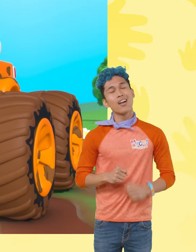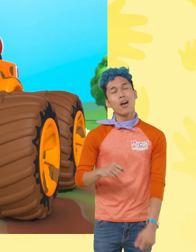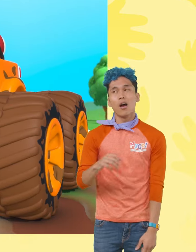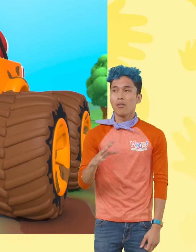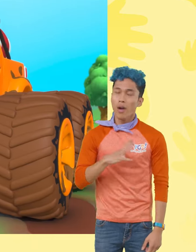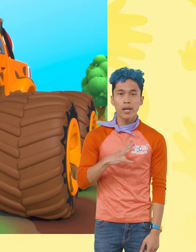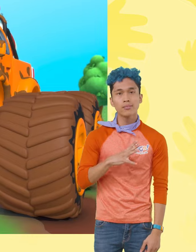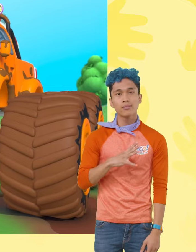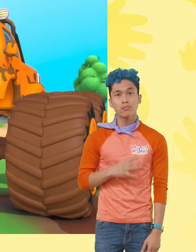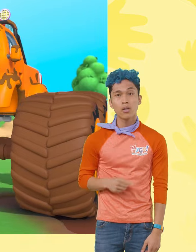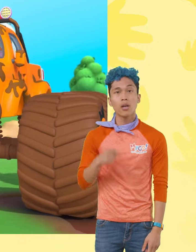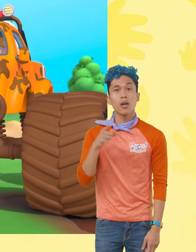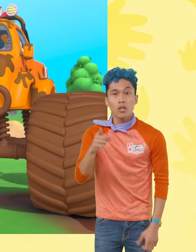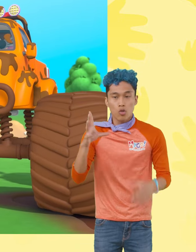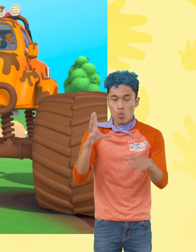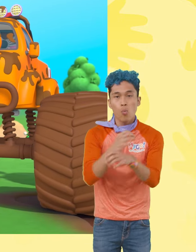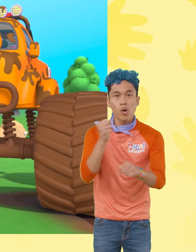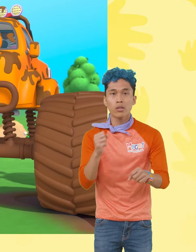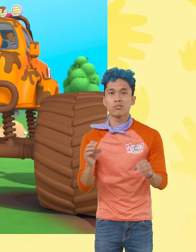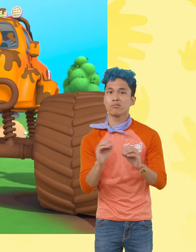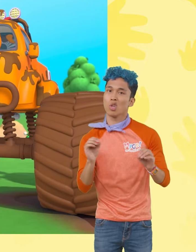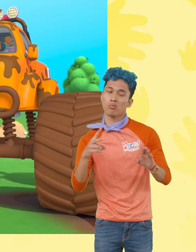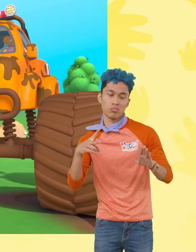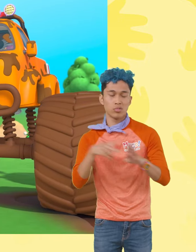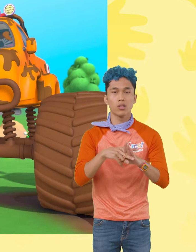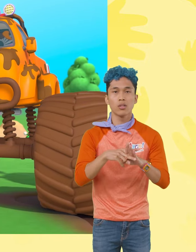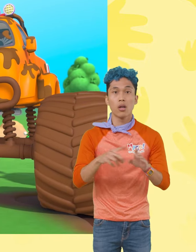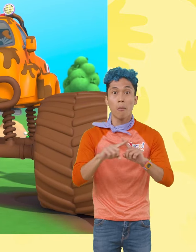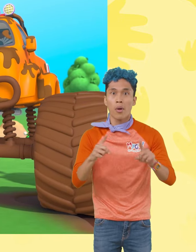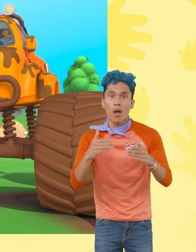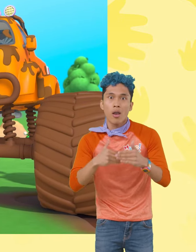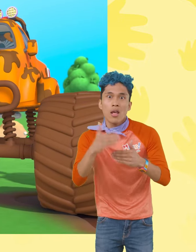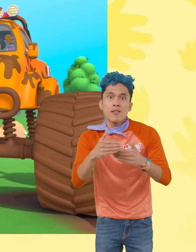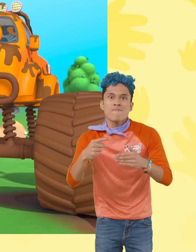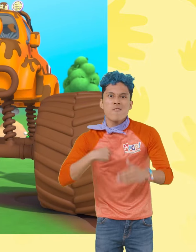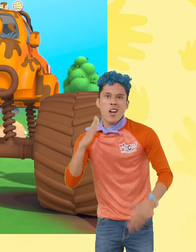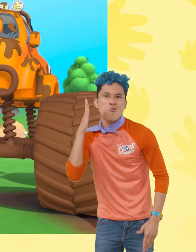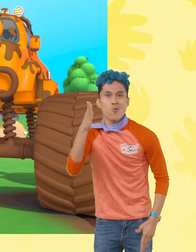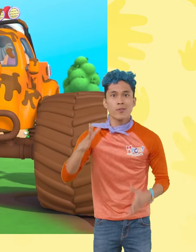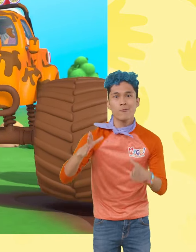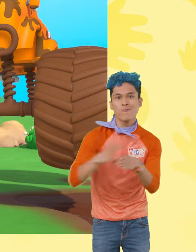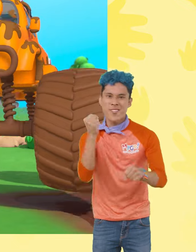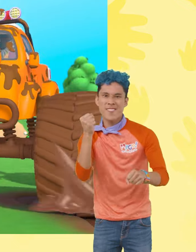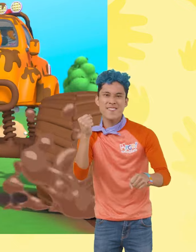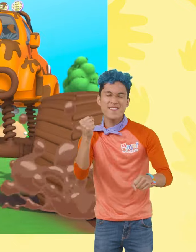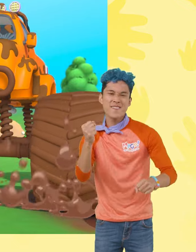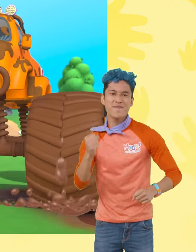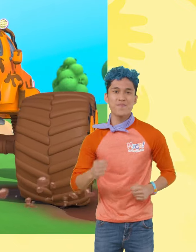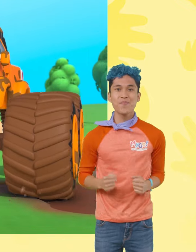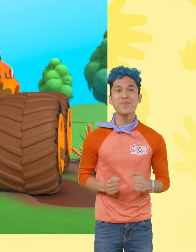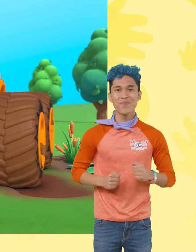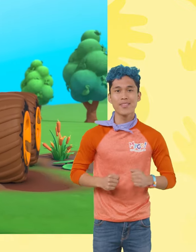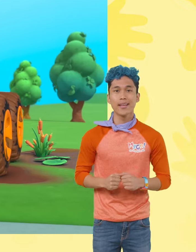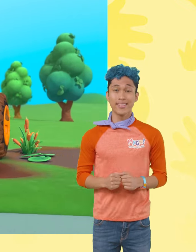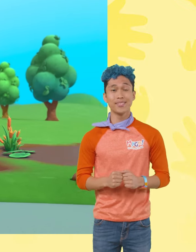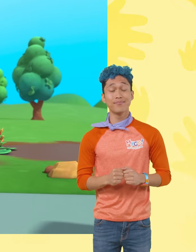I suppose you did win fair and square, but next time I'll be the winner!